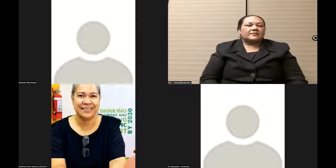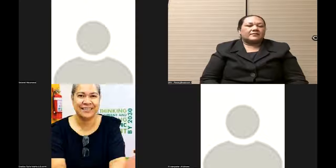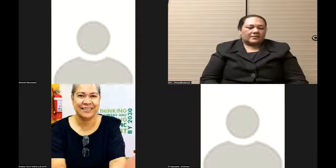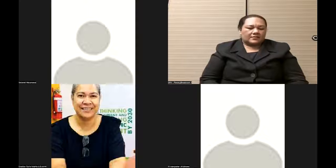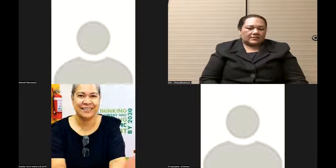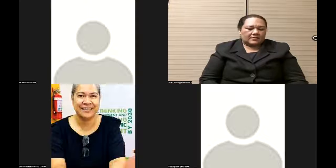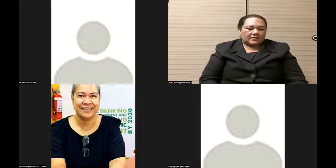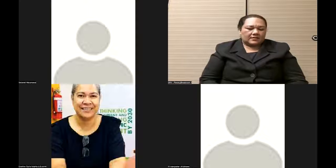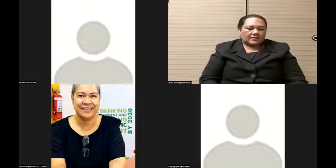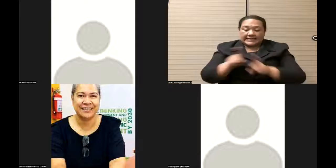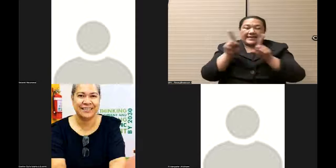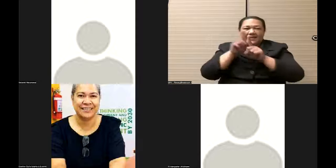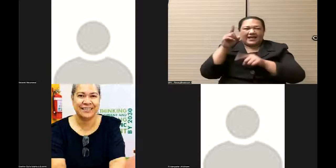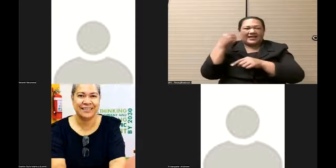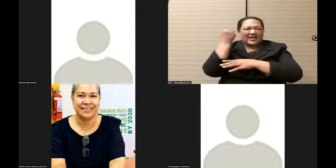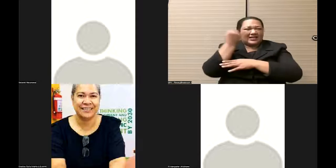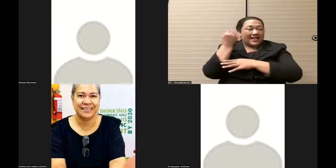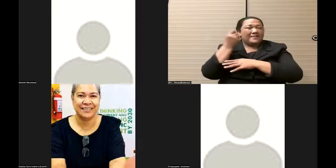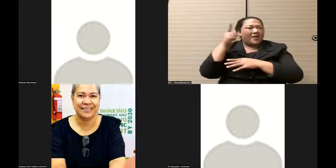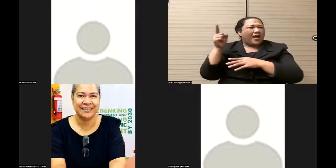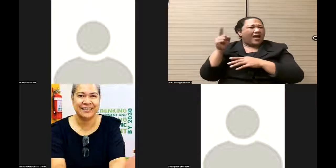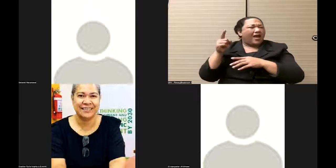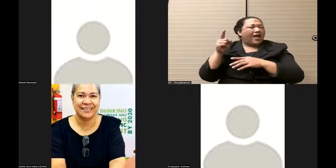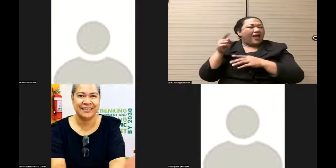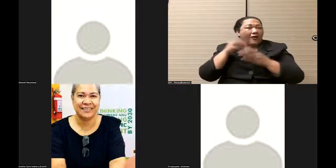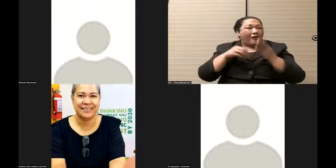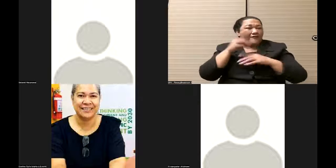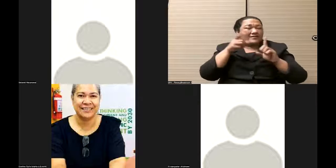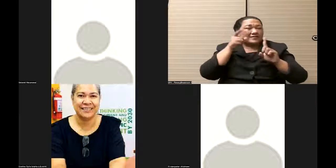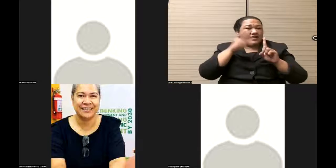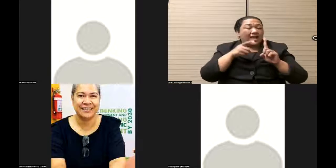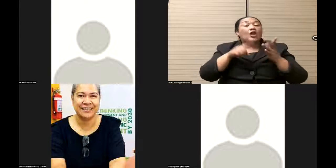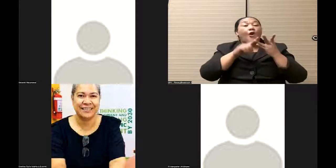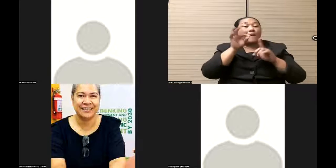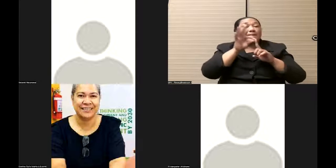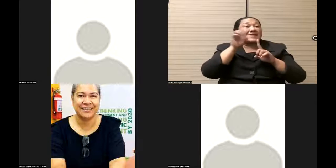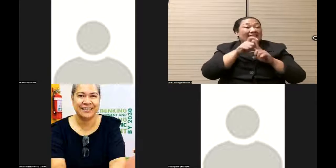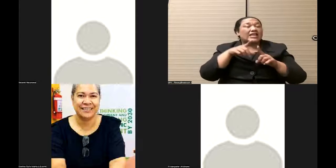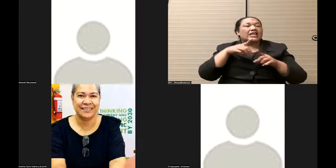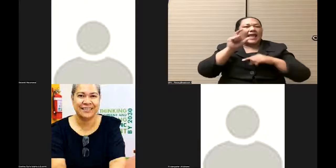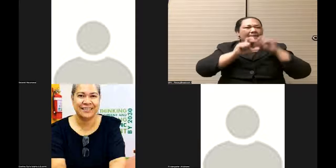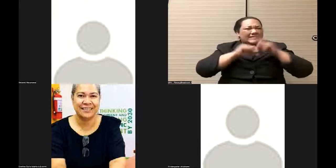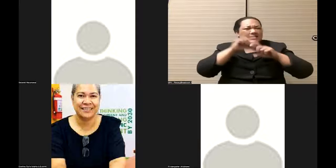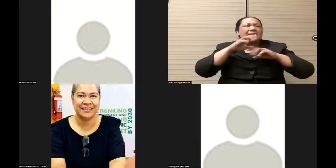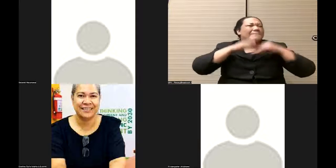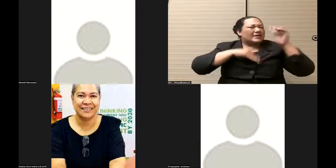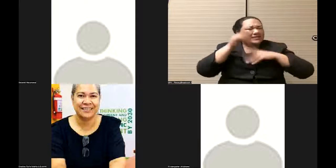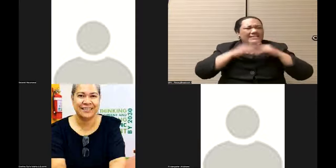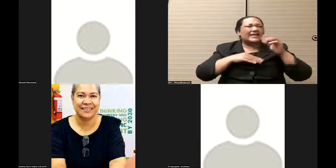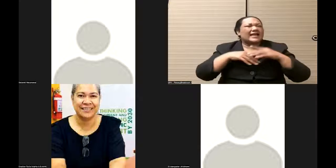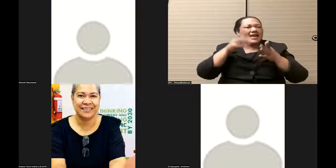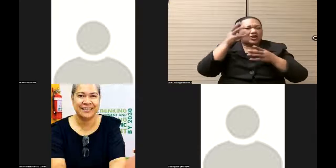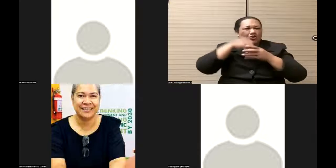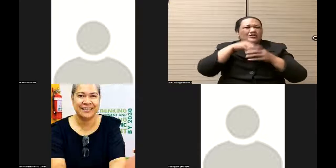OPD capacity building and inclusive education, there is one obvious commonality in that governments must be committed